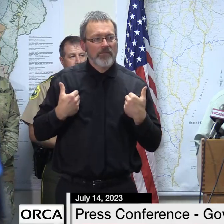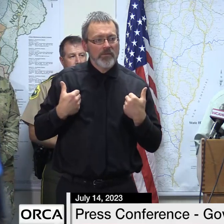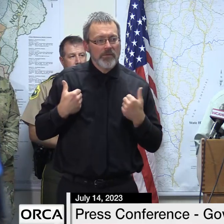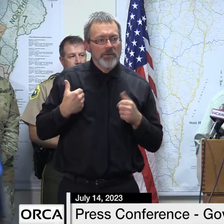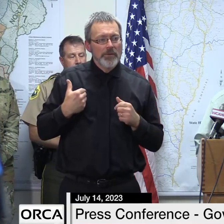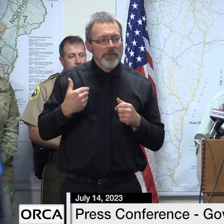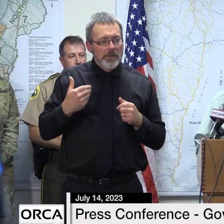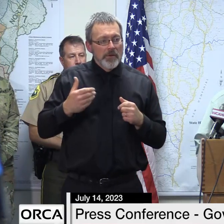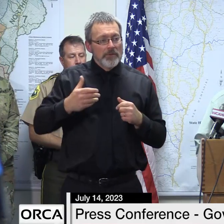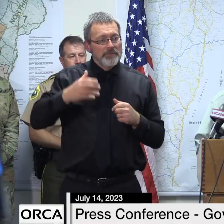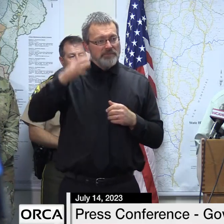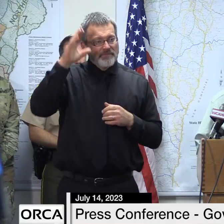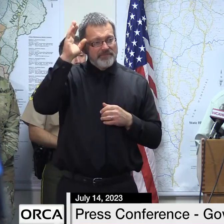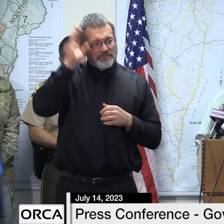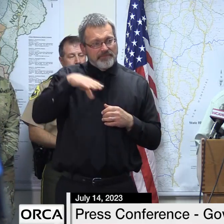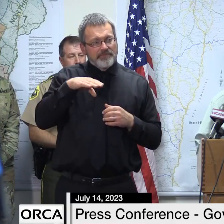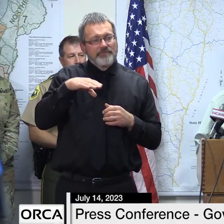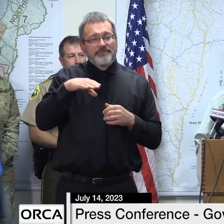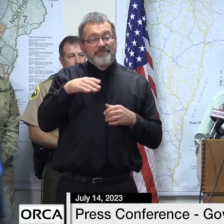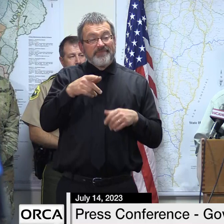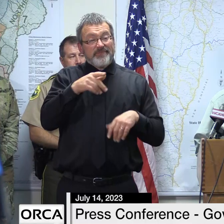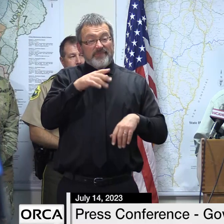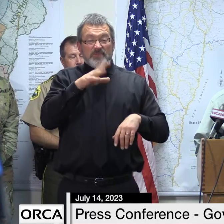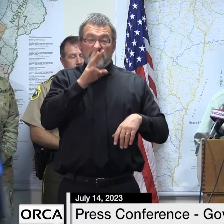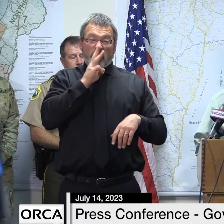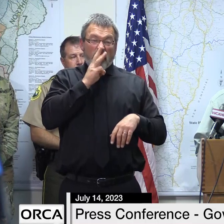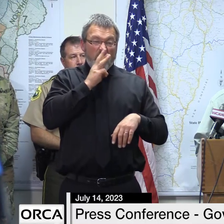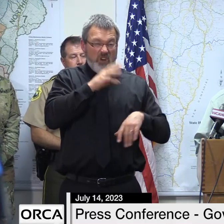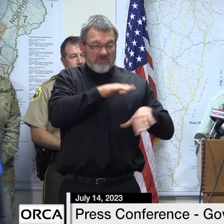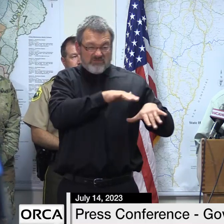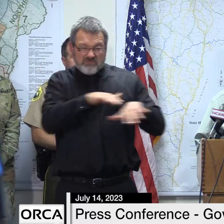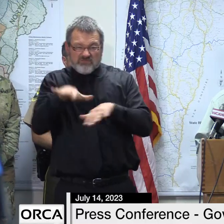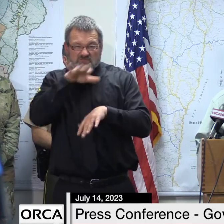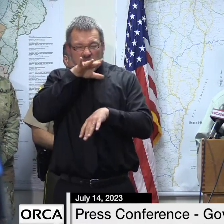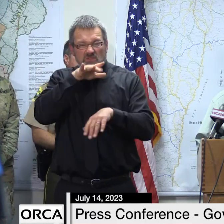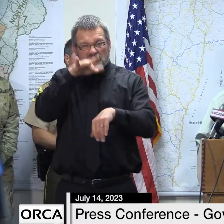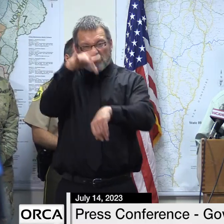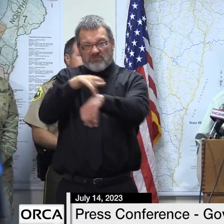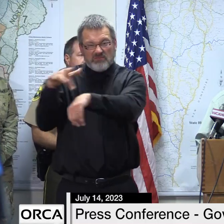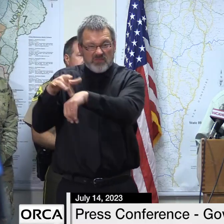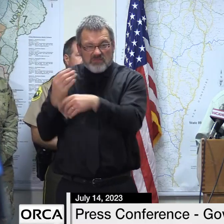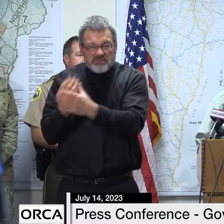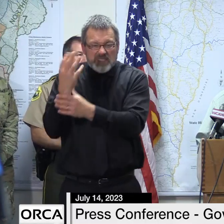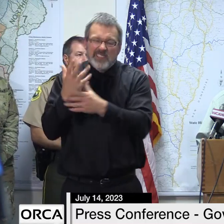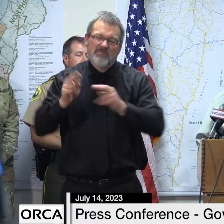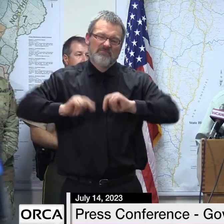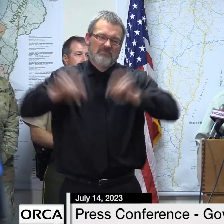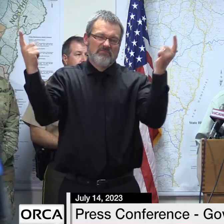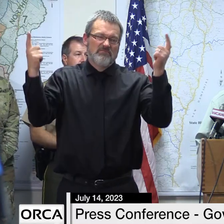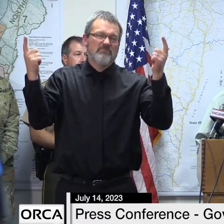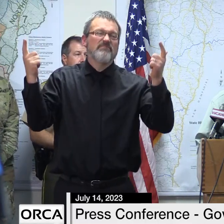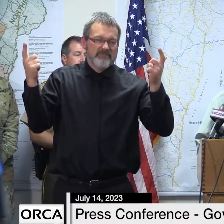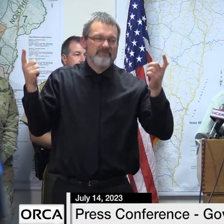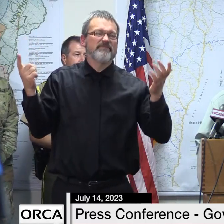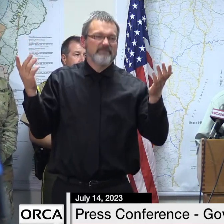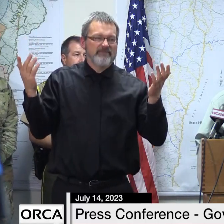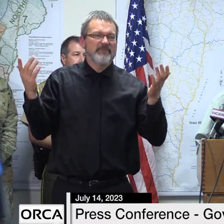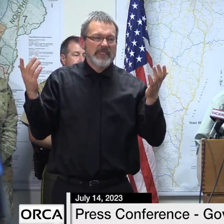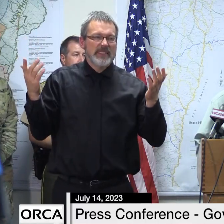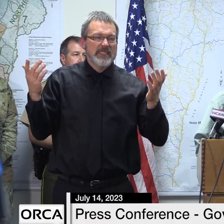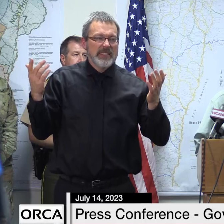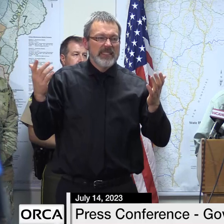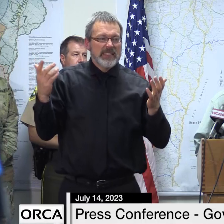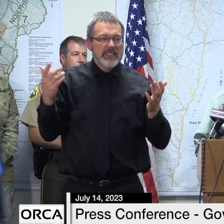our produce and livestock feed. In our hilly state, some of our most fertile farmland lies in the river